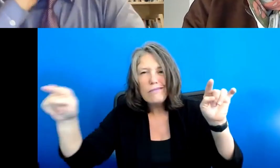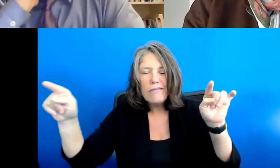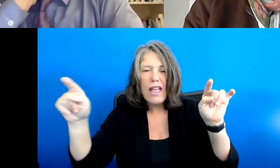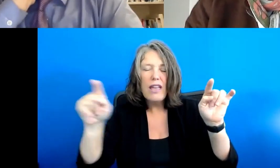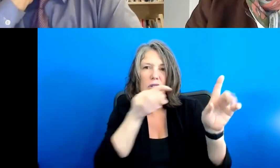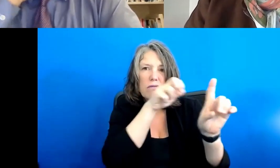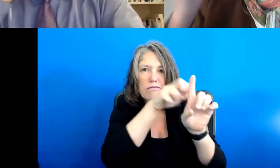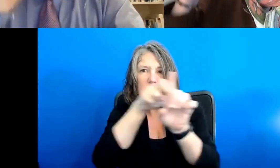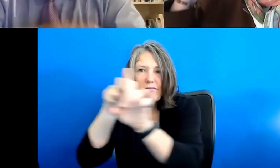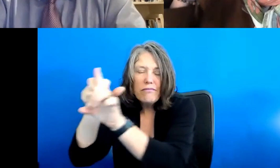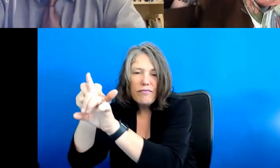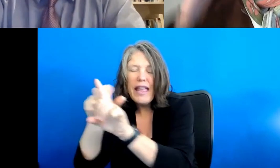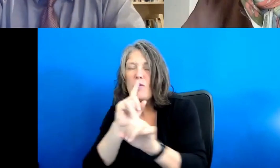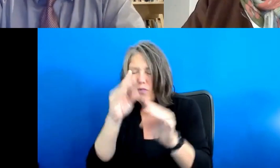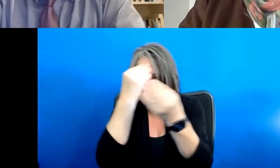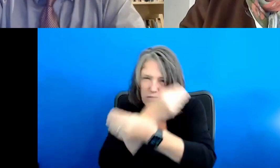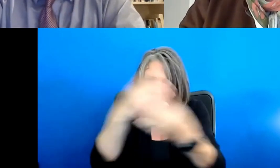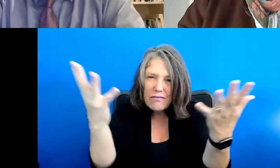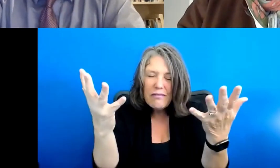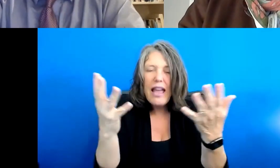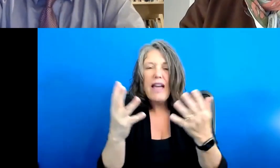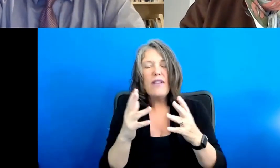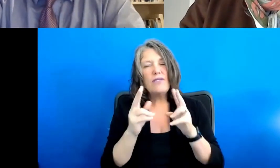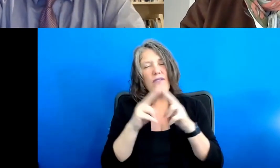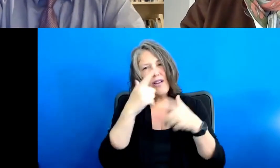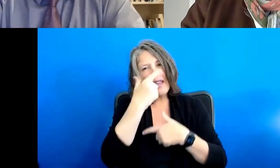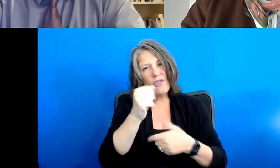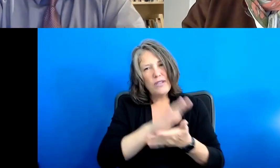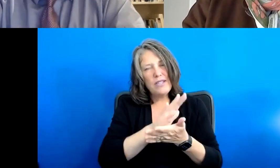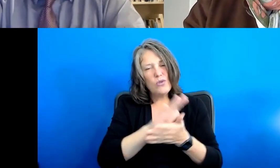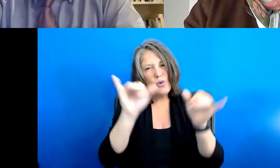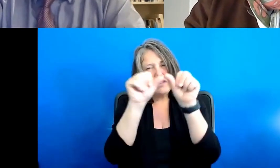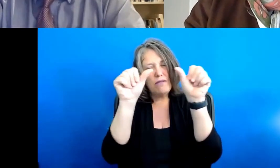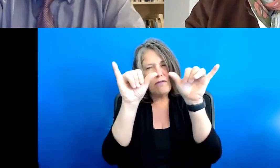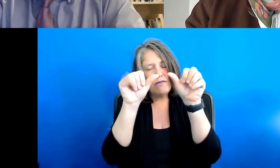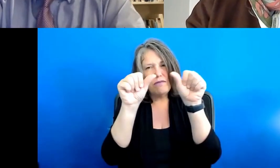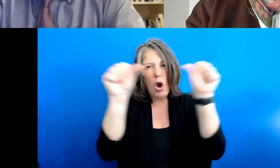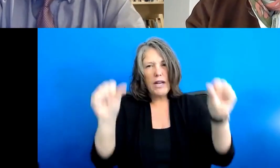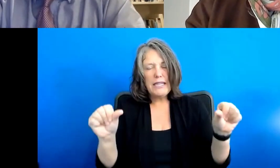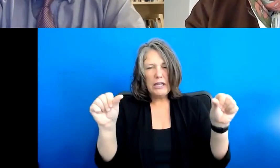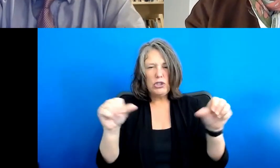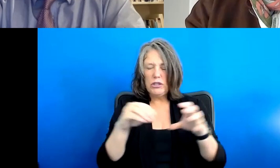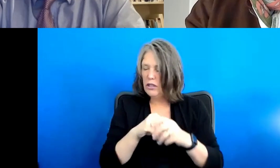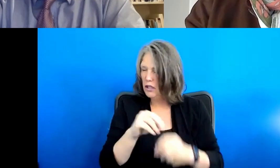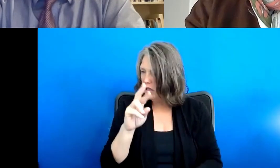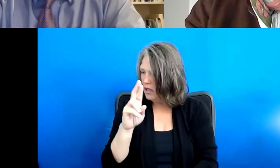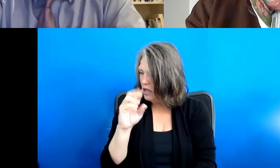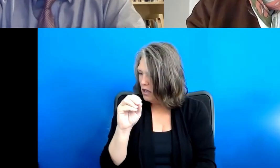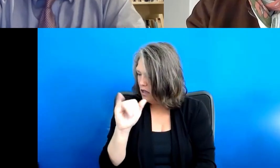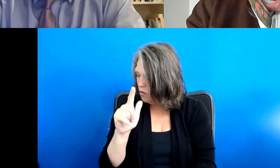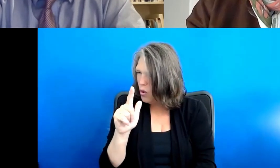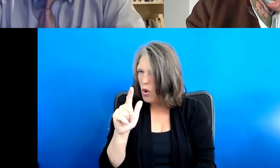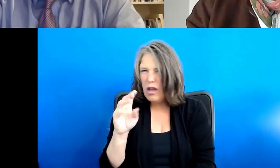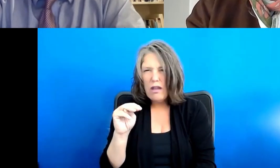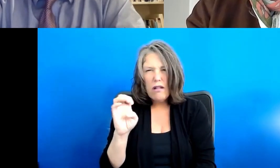And there is a very, very interesting School of Architecture in Royal Melbourne